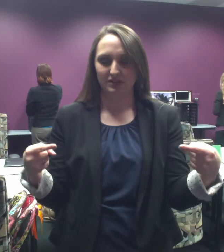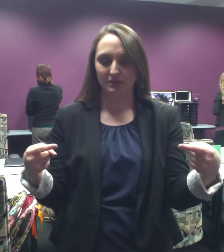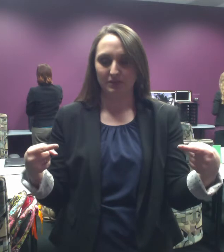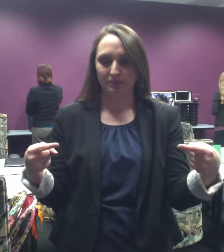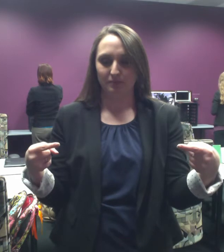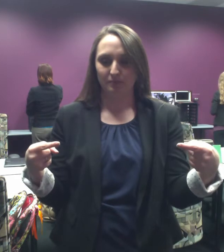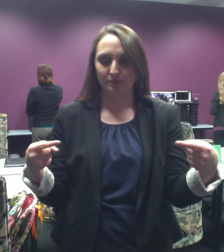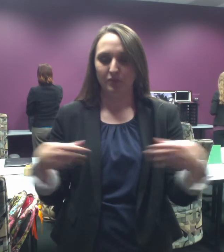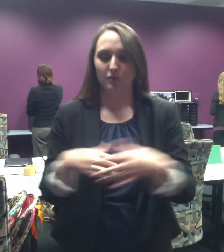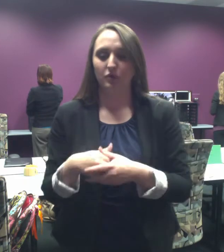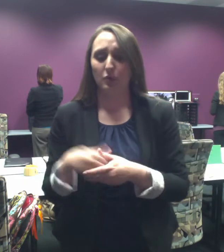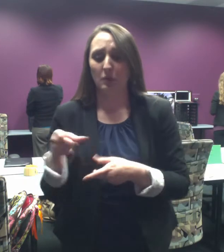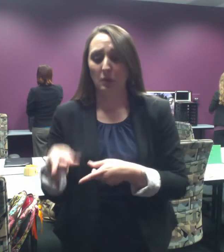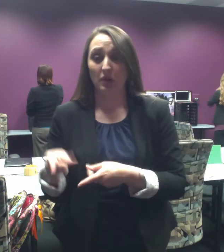water.